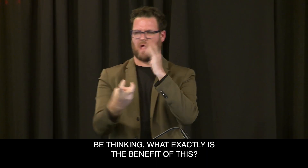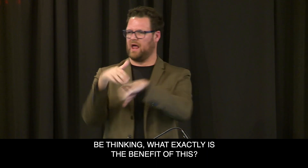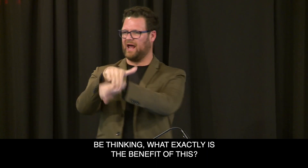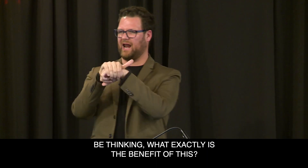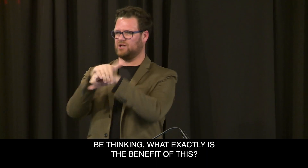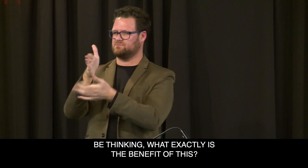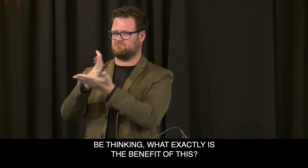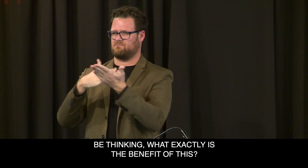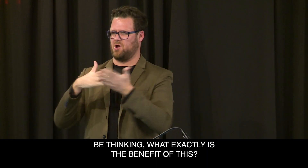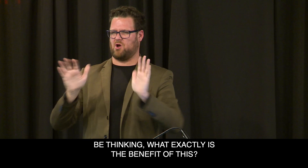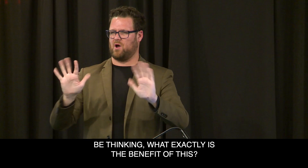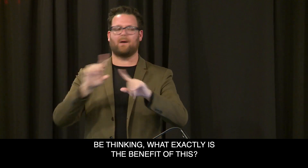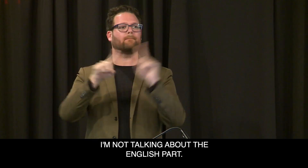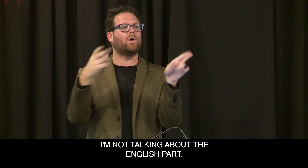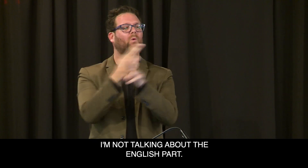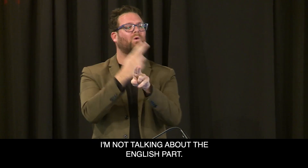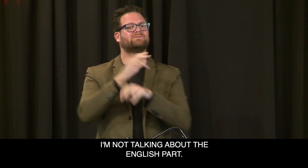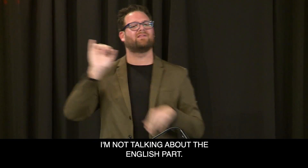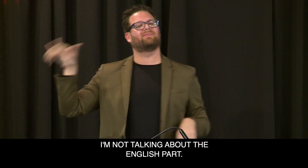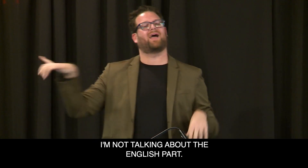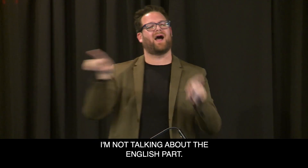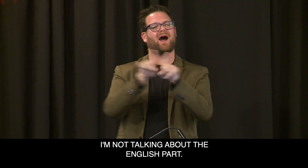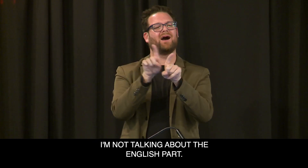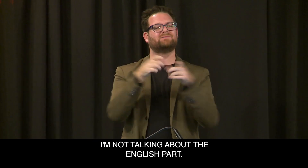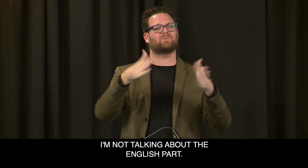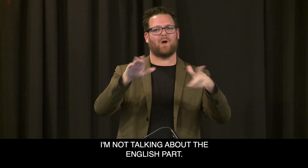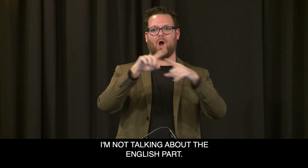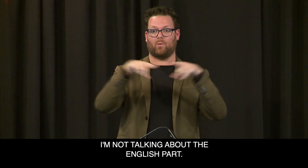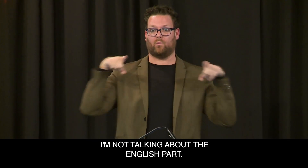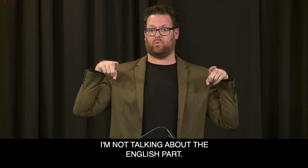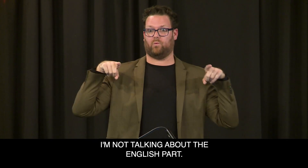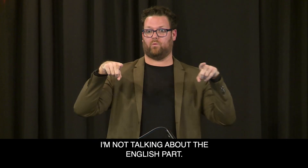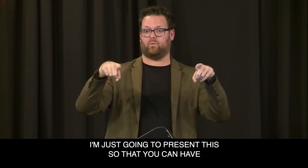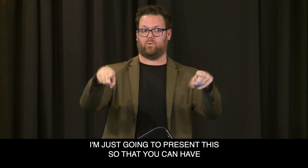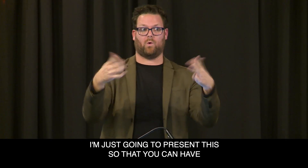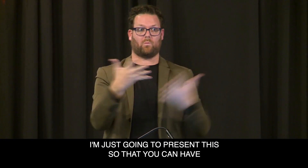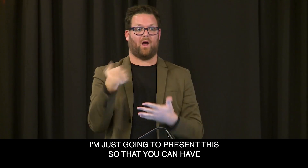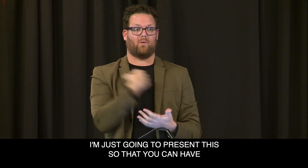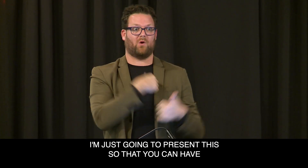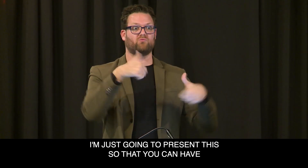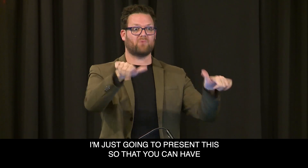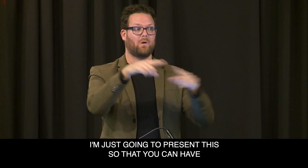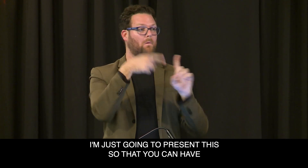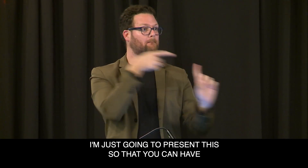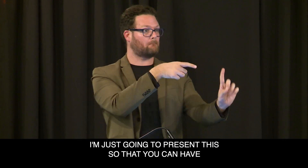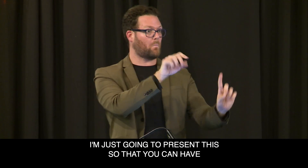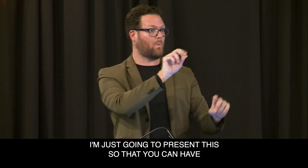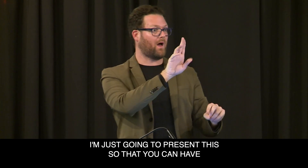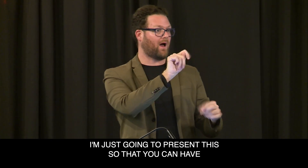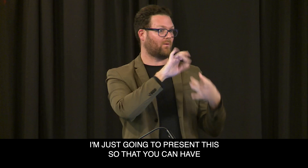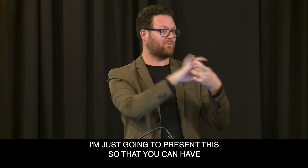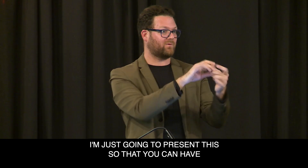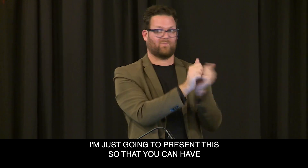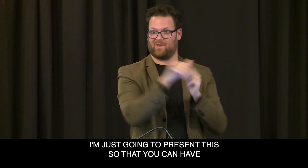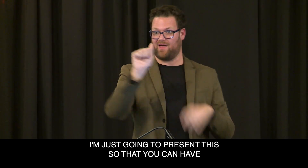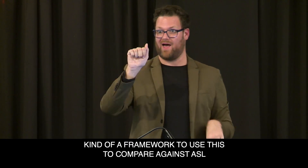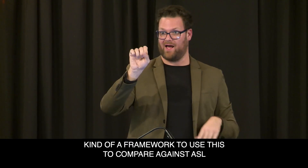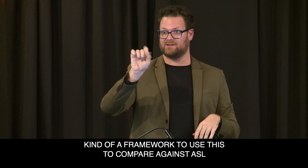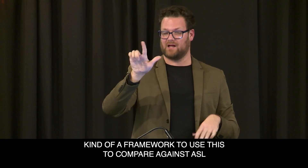of this? I'm not talking about the English part. I'm just going to present this so that you can have kind of a